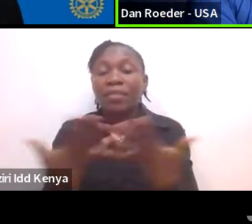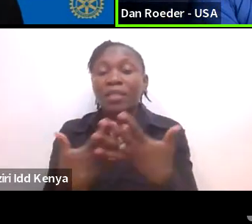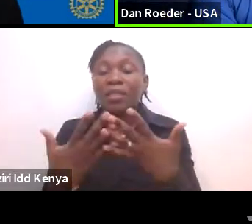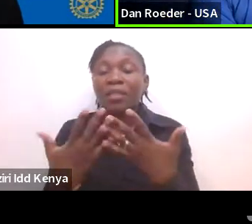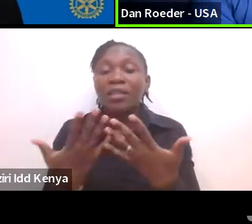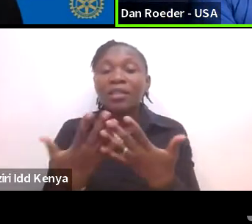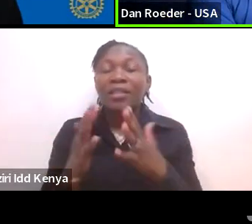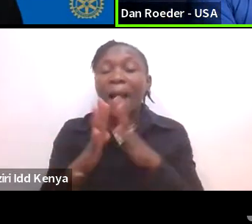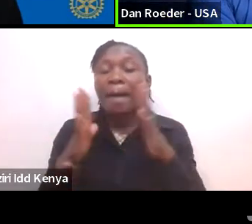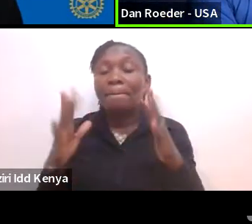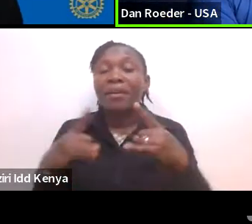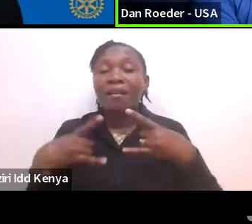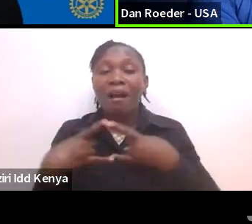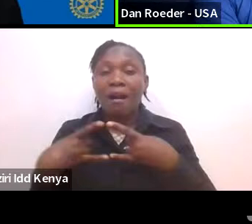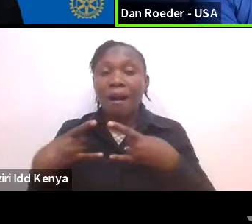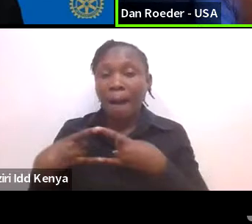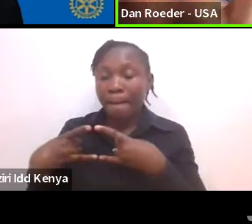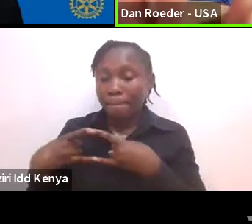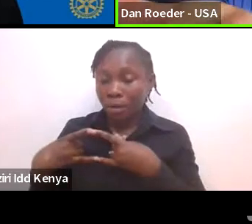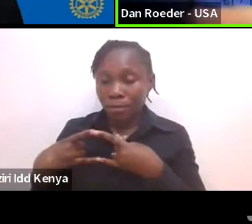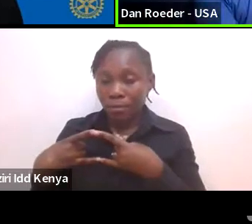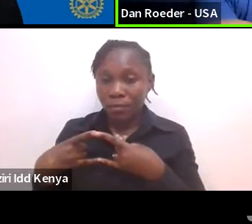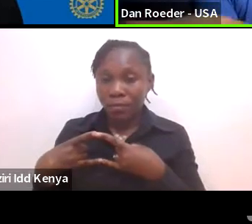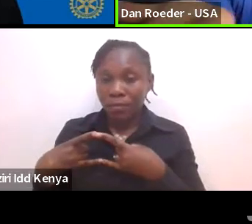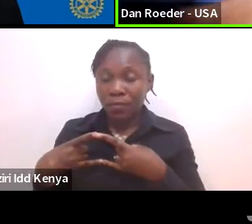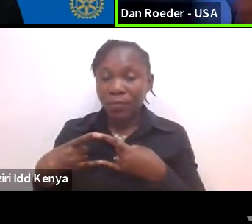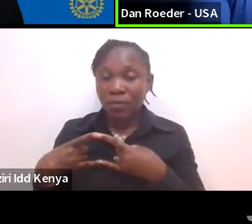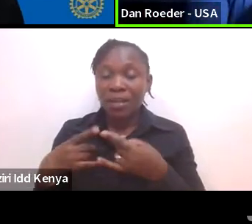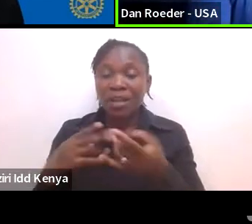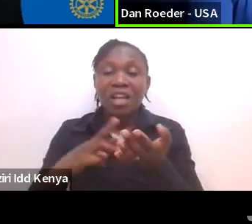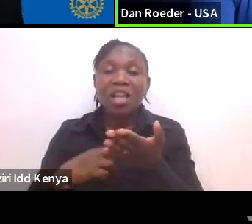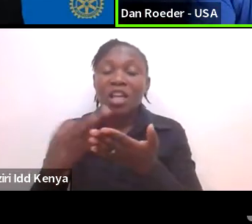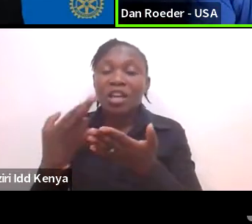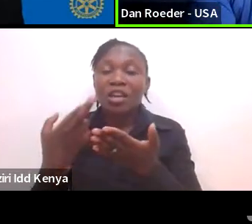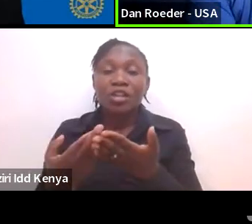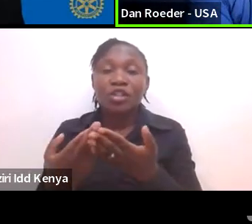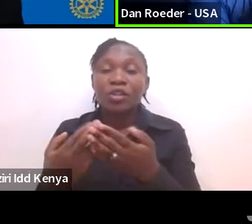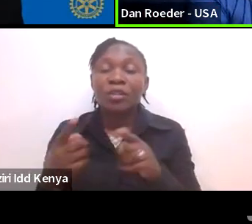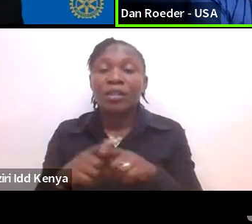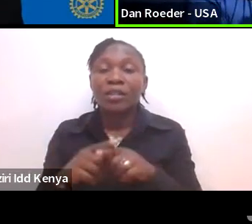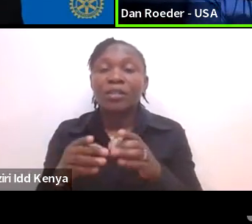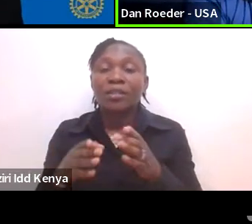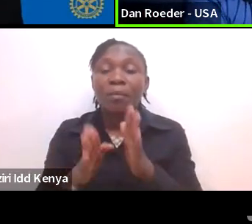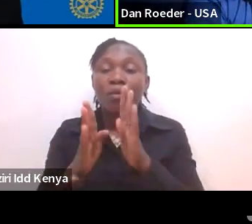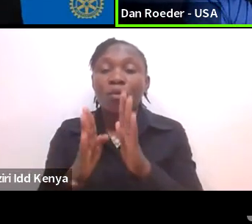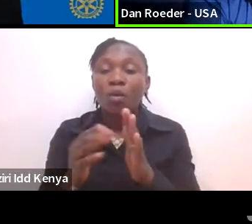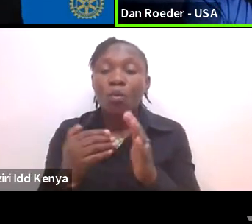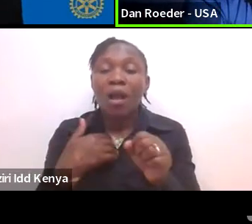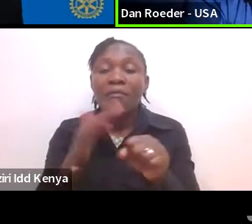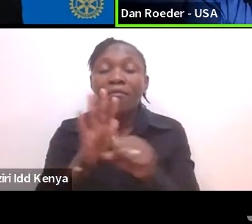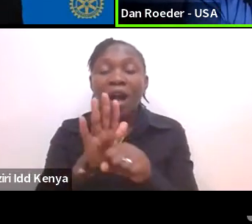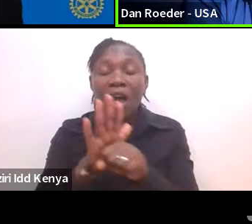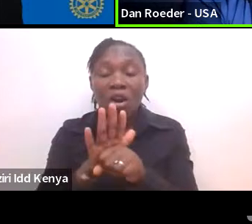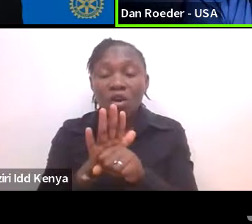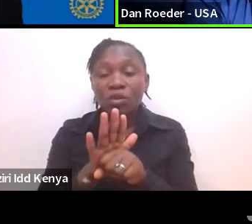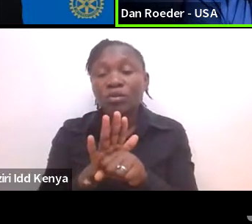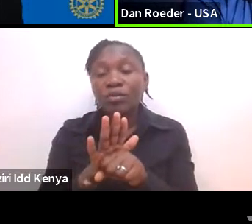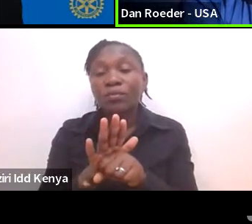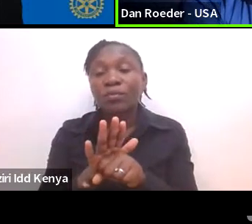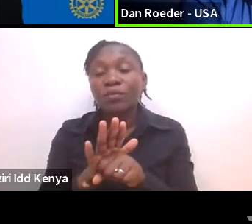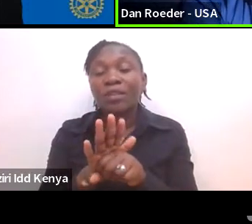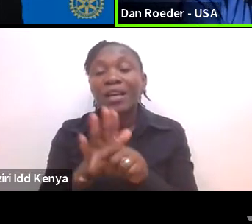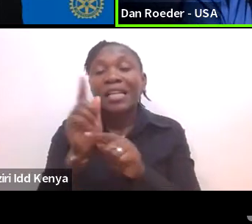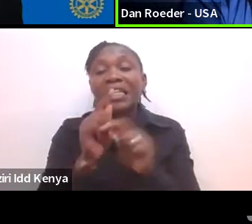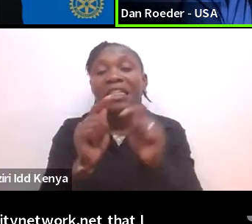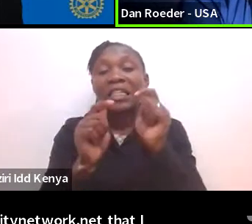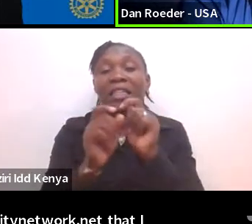gap is. And that's resources like neurodiversitynetwork.net that I showed. There's a lot of those types of